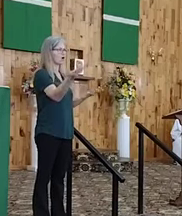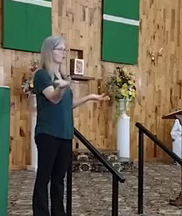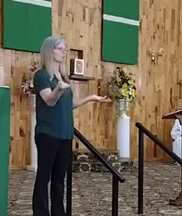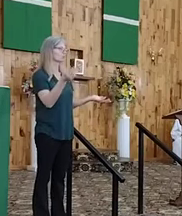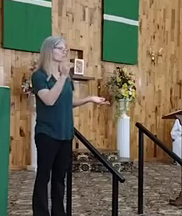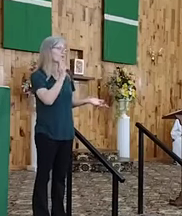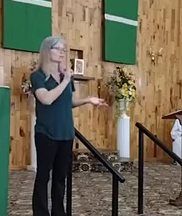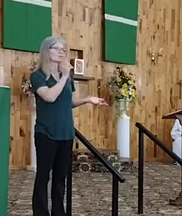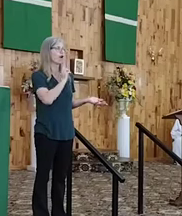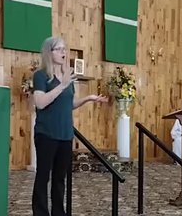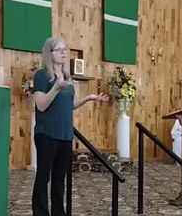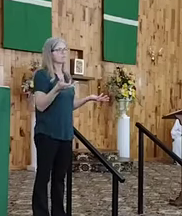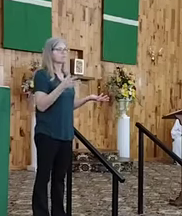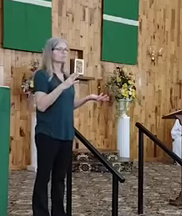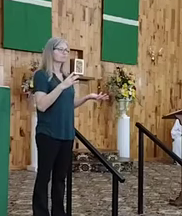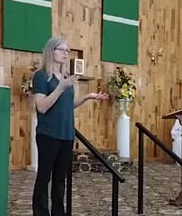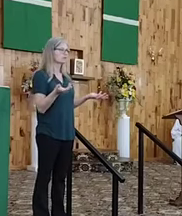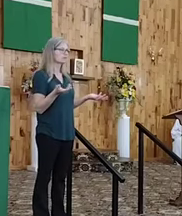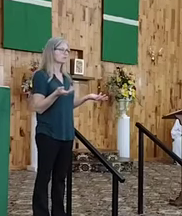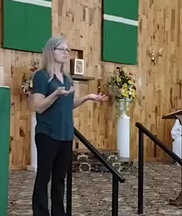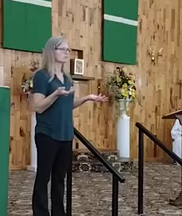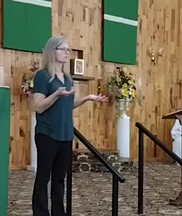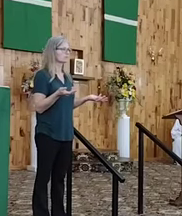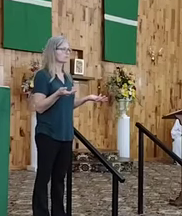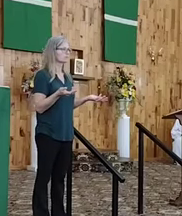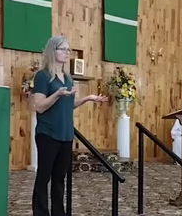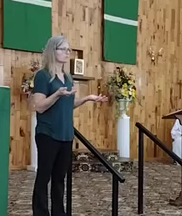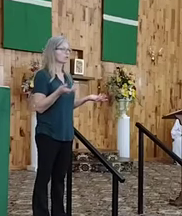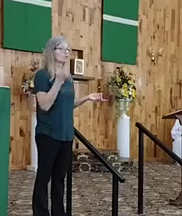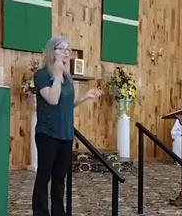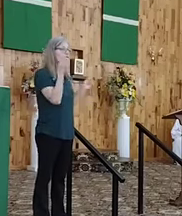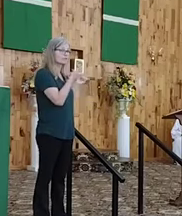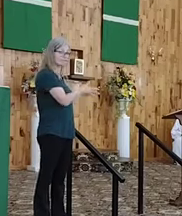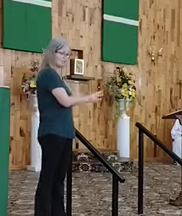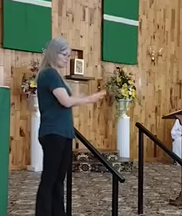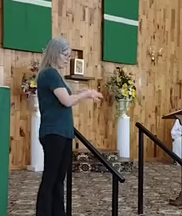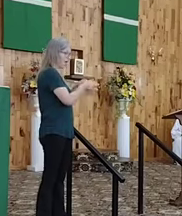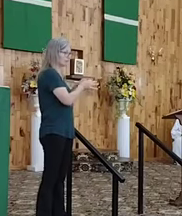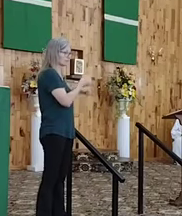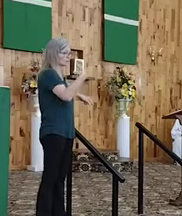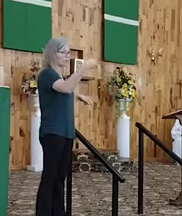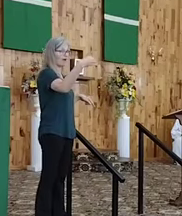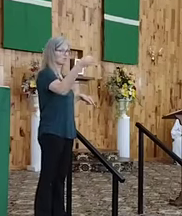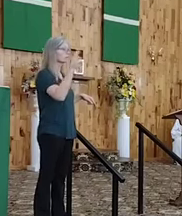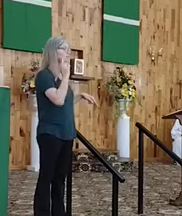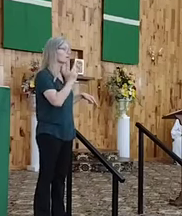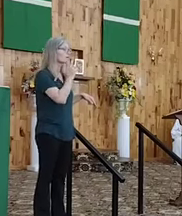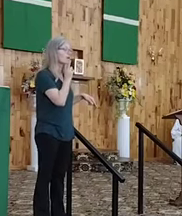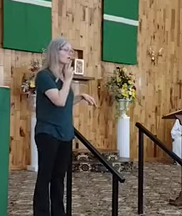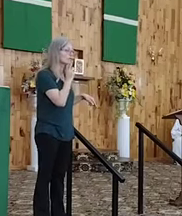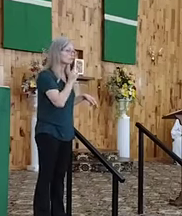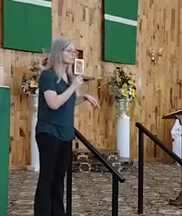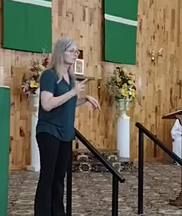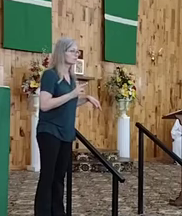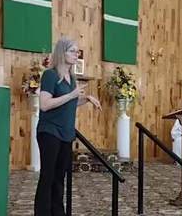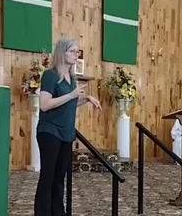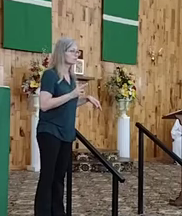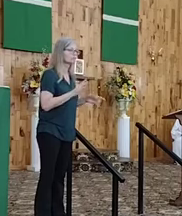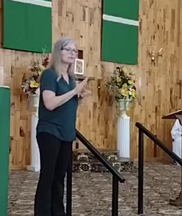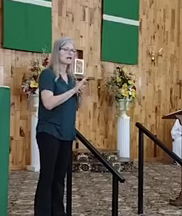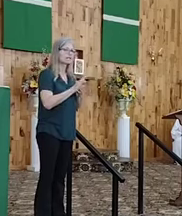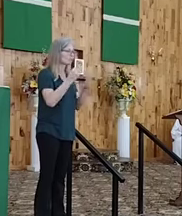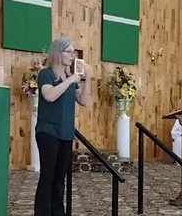breakfast. You know, you go to a restaurant for nice breakfast. You just came from Mass, eh? And you go to the restaurant for a nice breakfast.